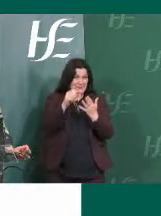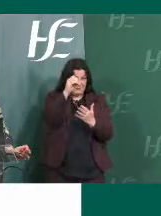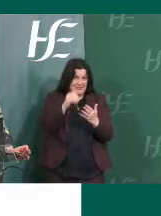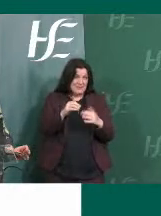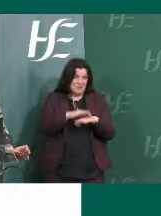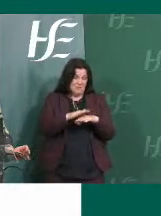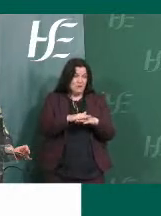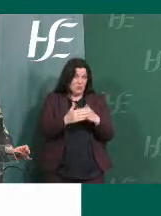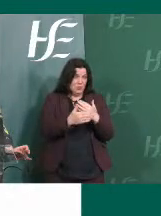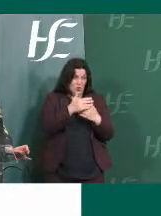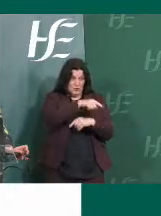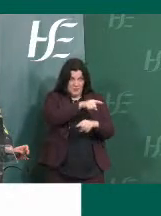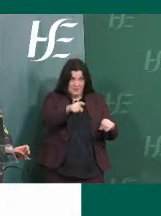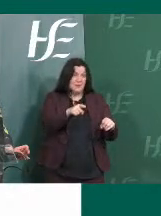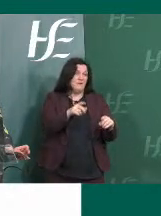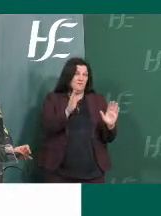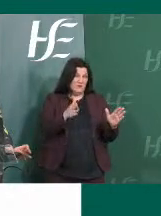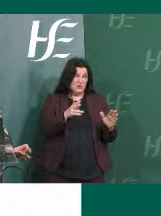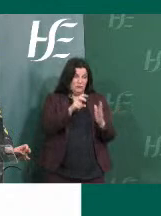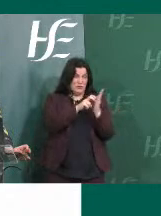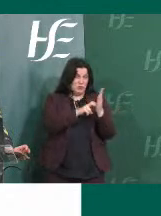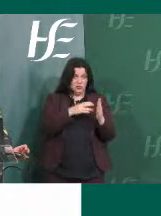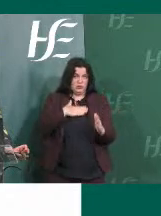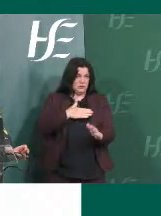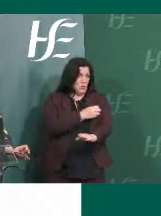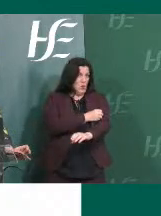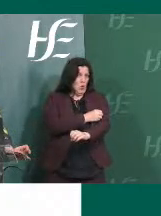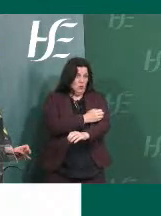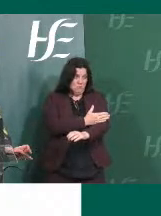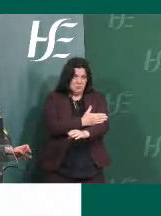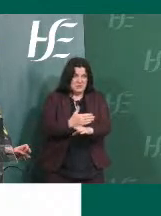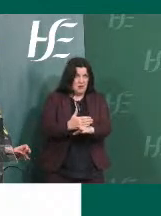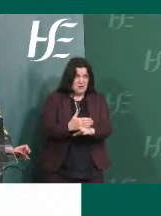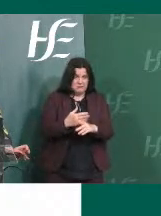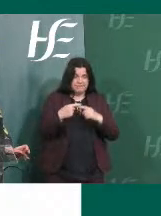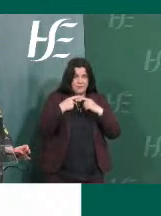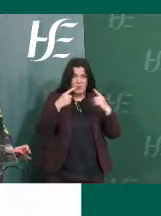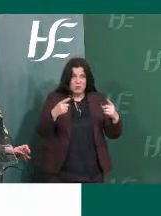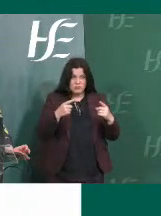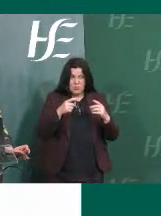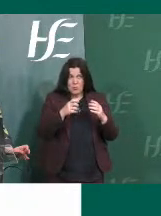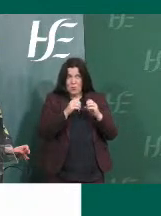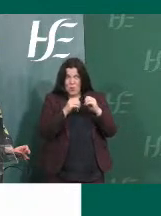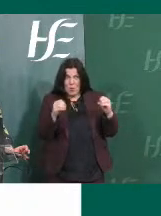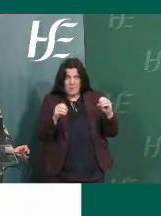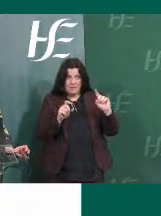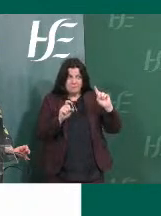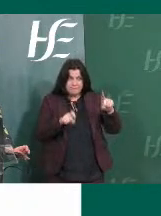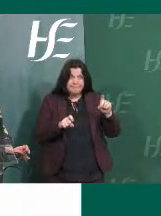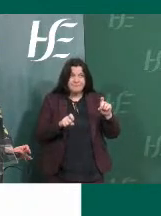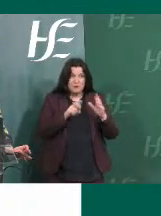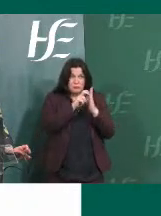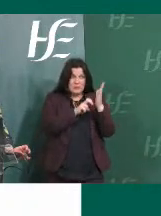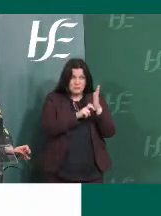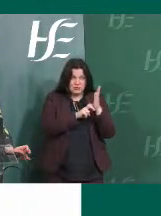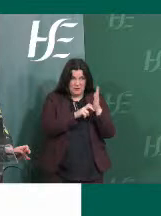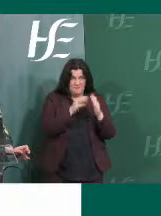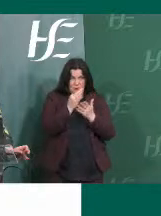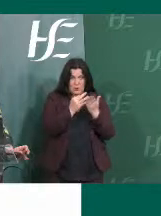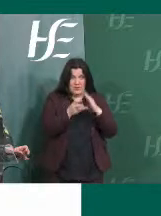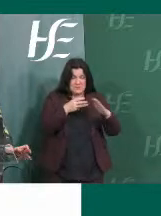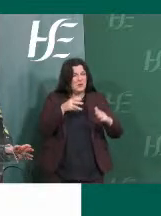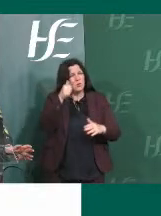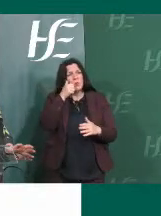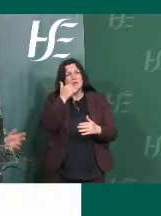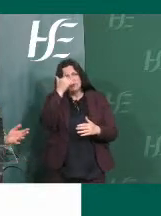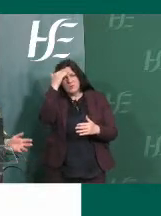now registered for vaccination. And we only opened that portal a couple of weeks ago. So that's a really, really encouraging uptake of people. Obviously, it's summer